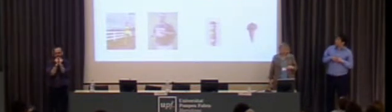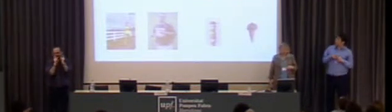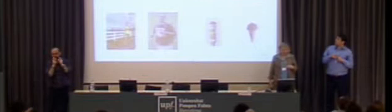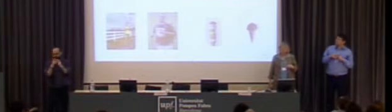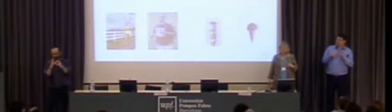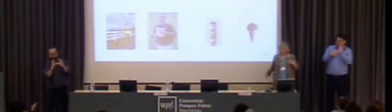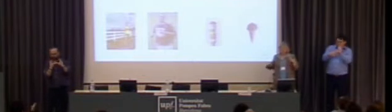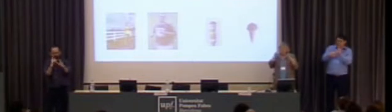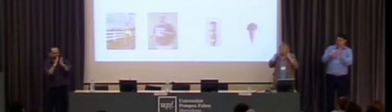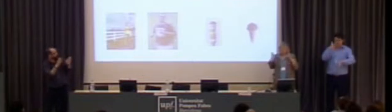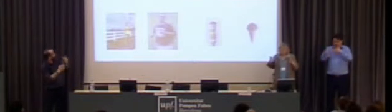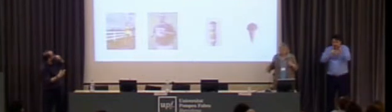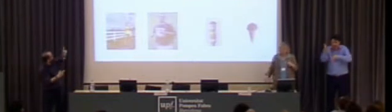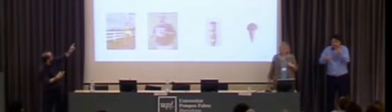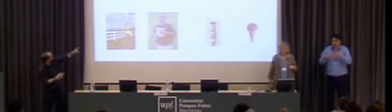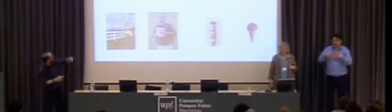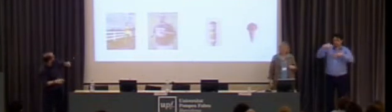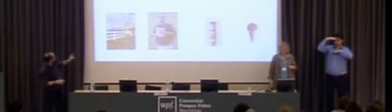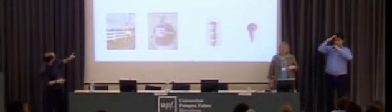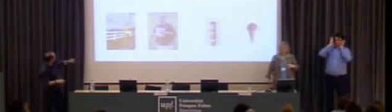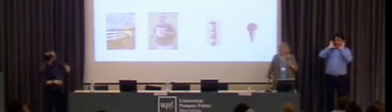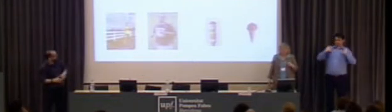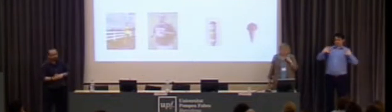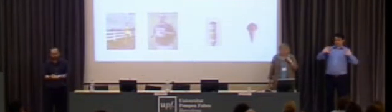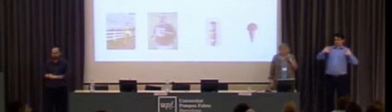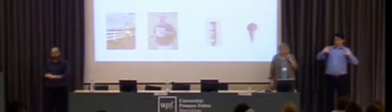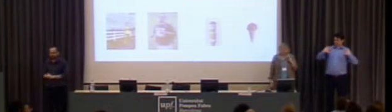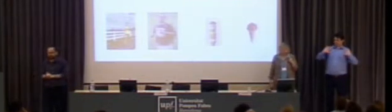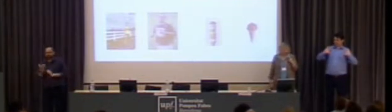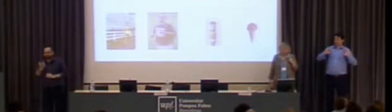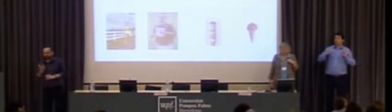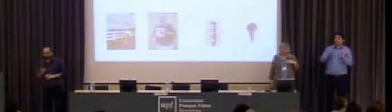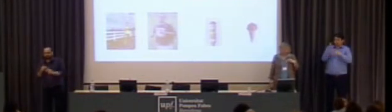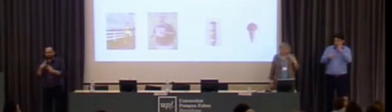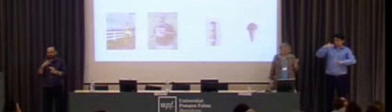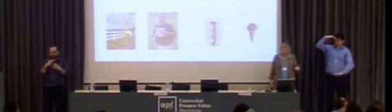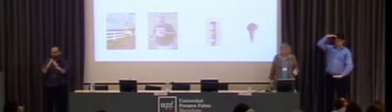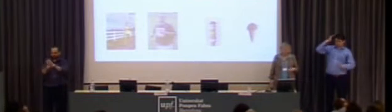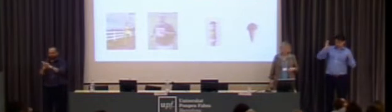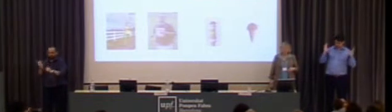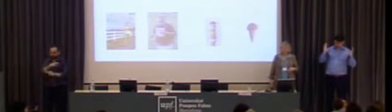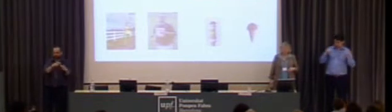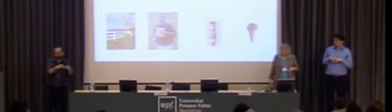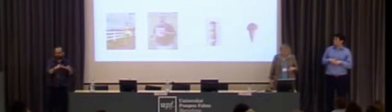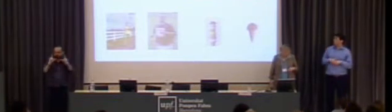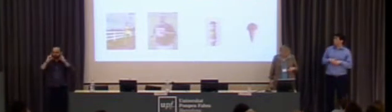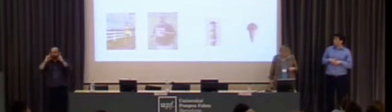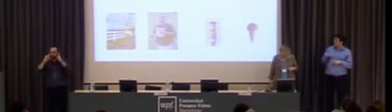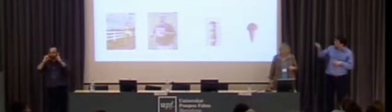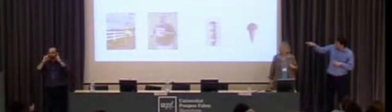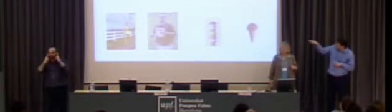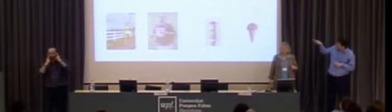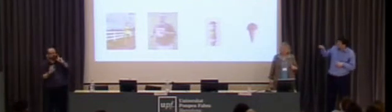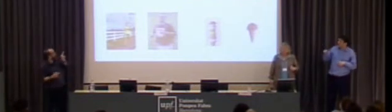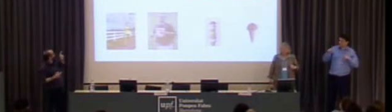right, where you saw just the face of the signer or you saw the face and hands. There were photographs. You can see there are